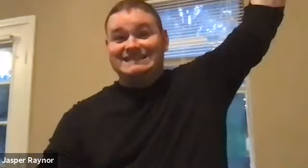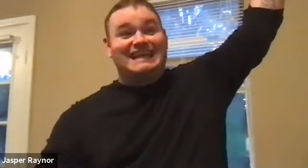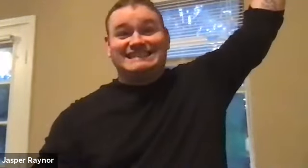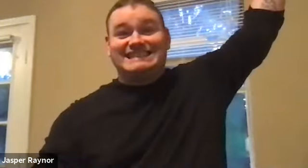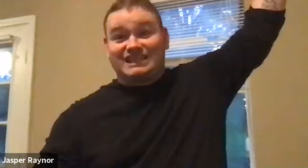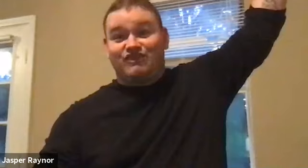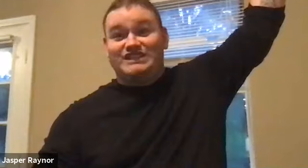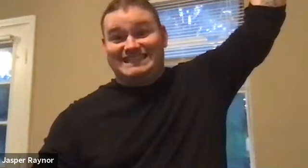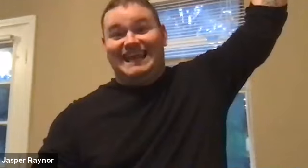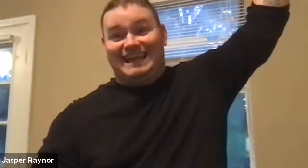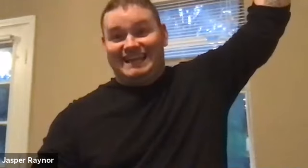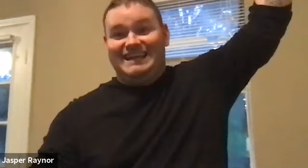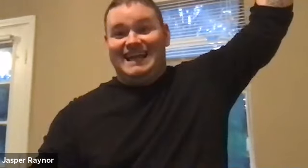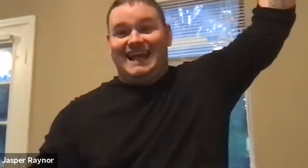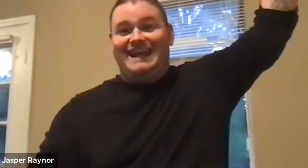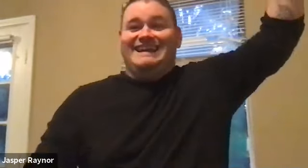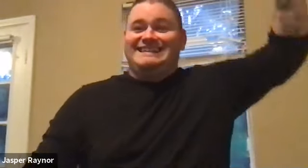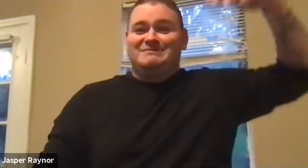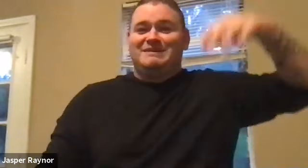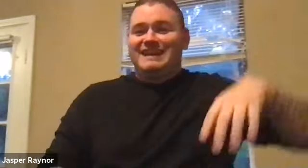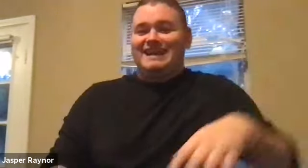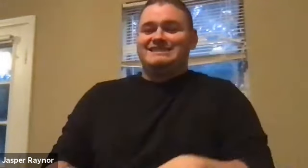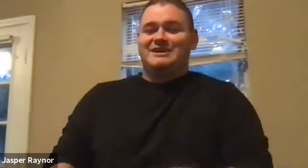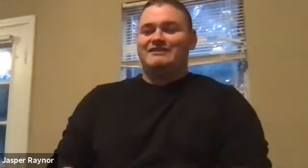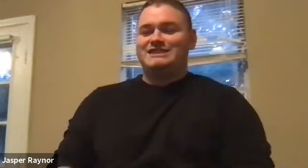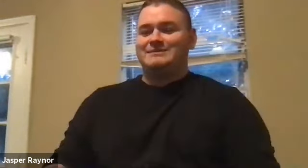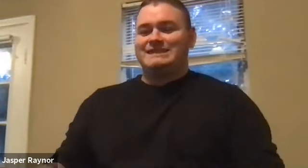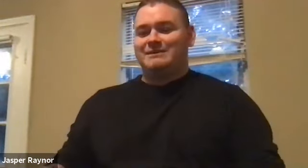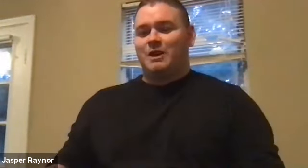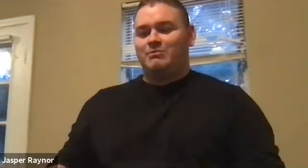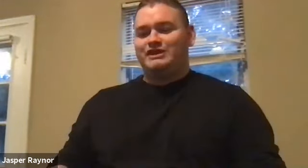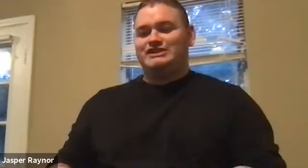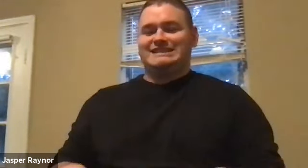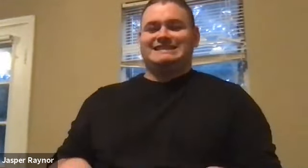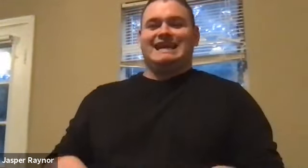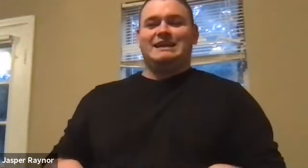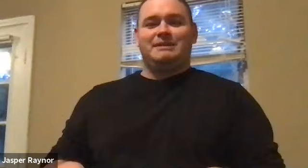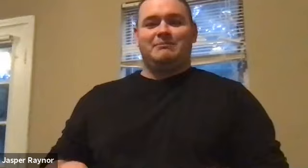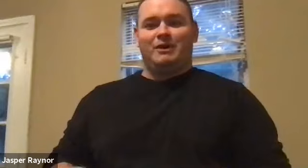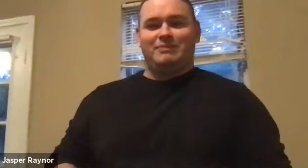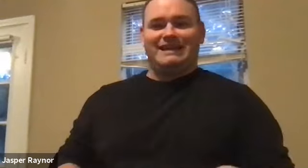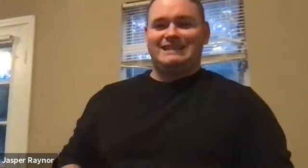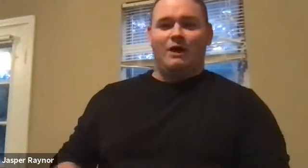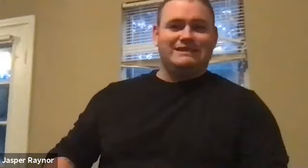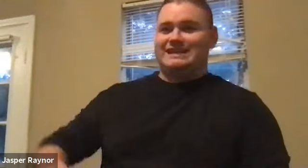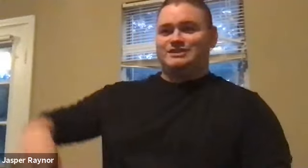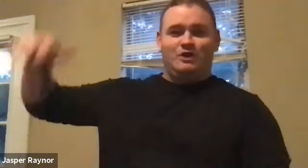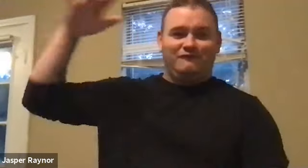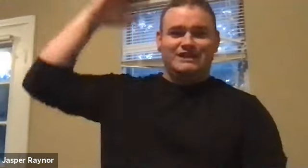like 6'10". And and so every time you see him go preach and he's standing up at the pulpit, he's always like 2 foot